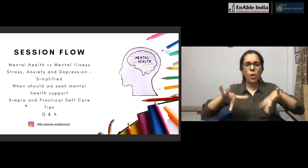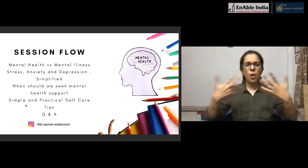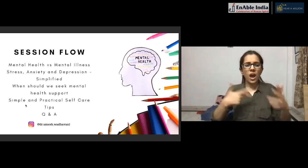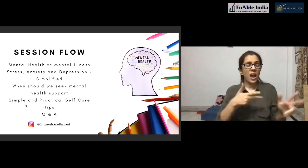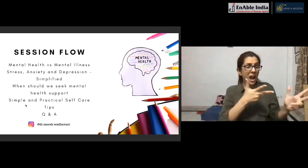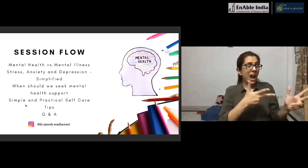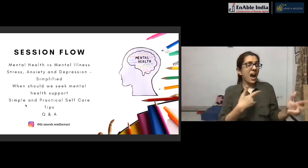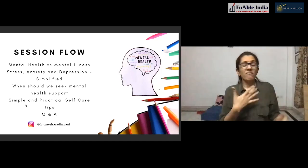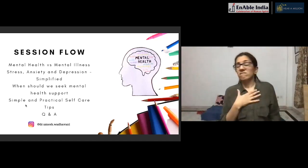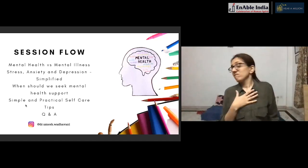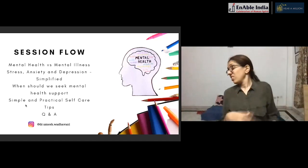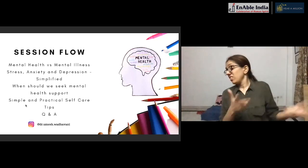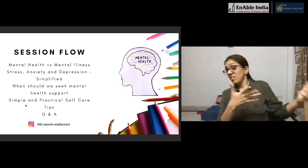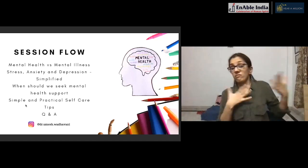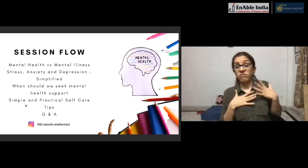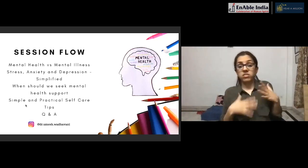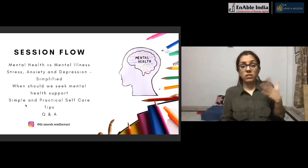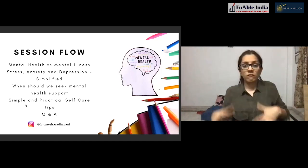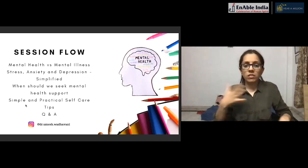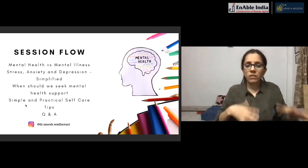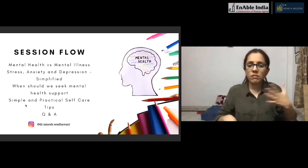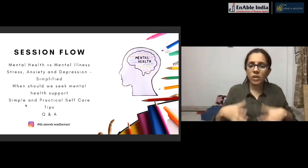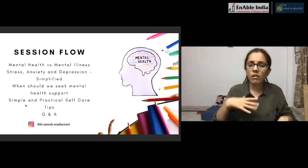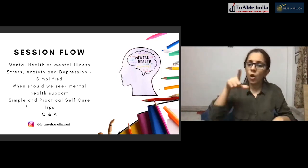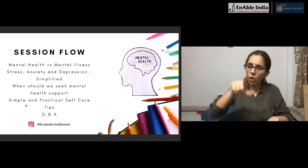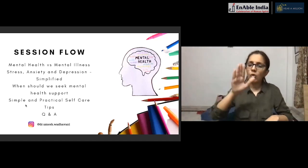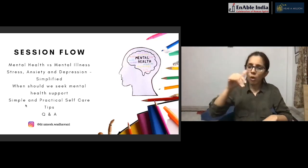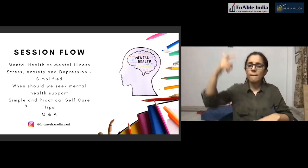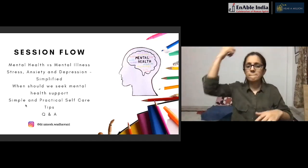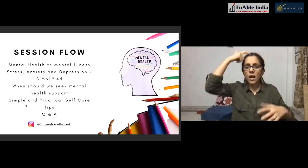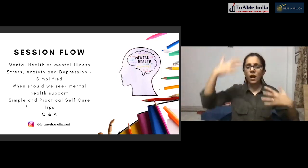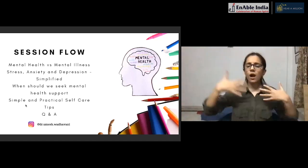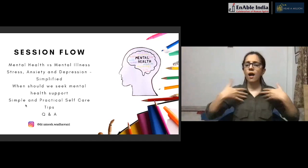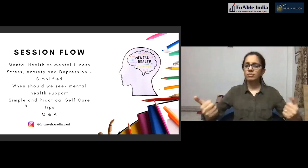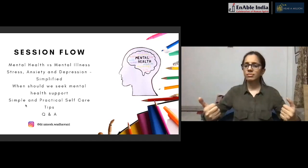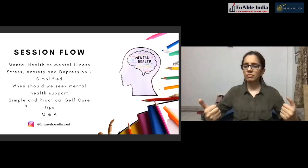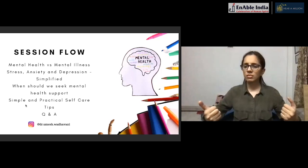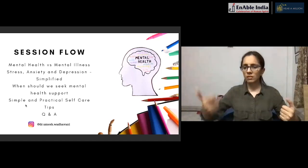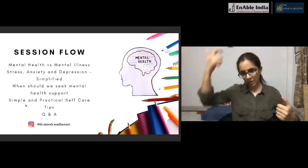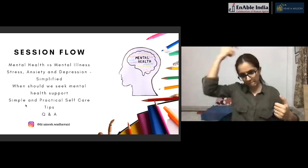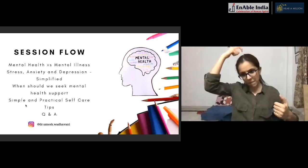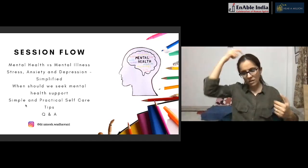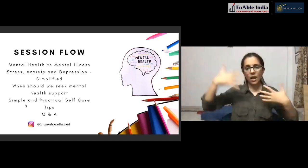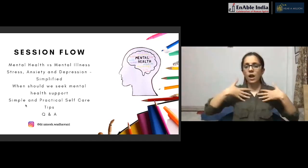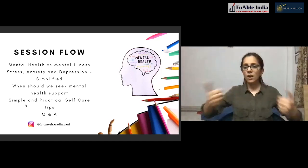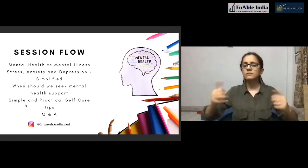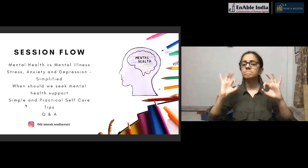anyone. These all are symptoms of mental health conditions.